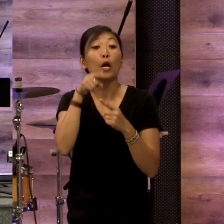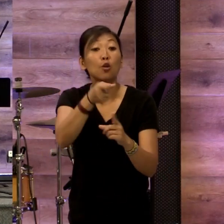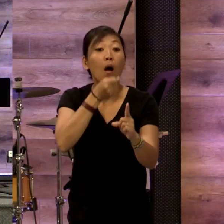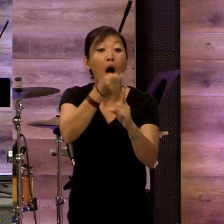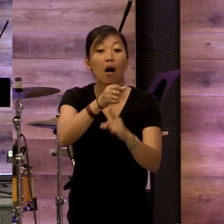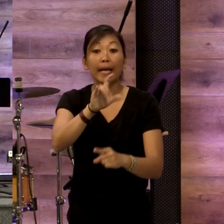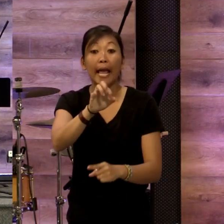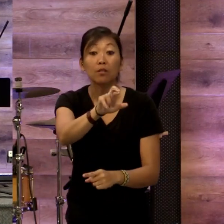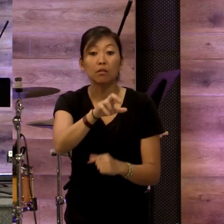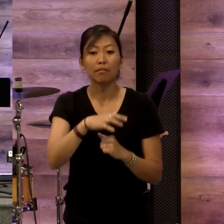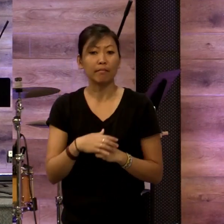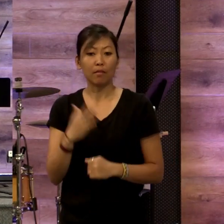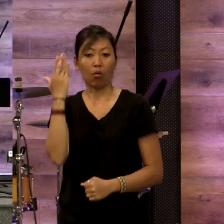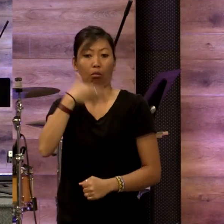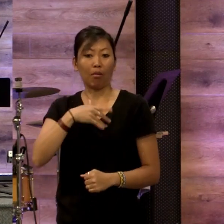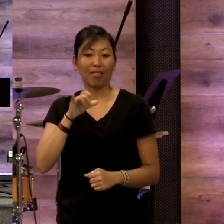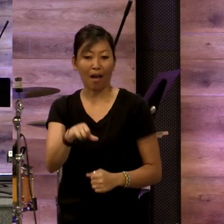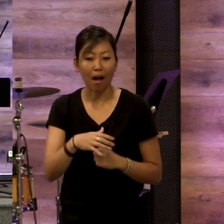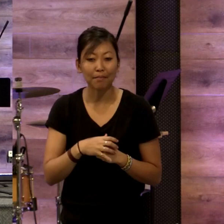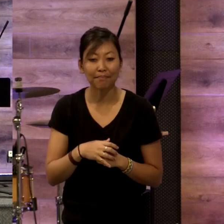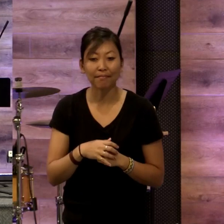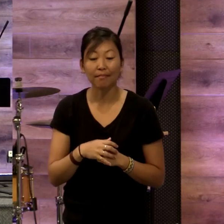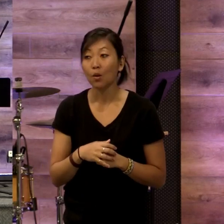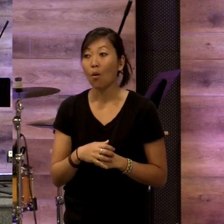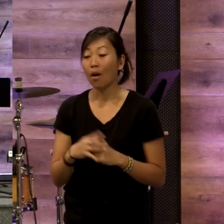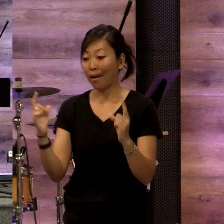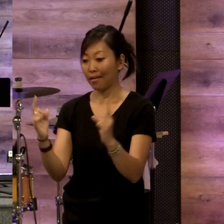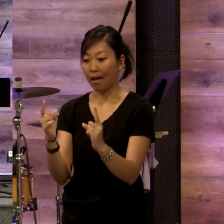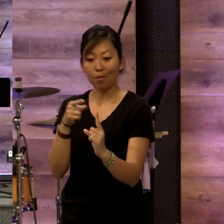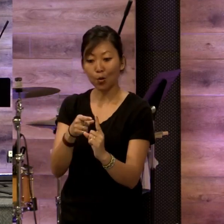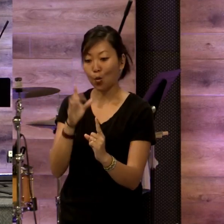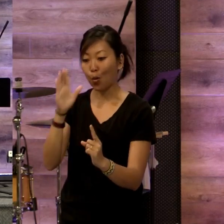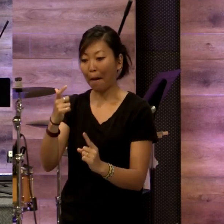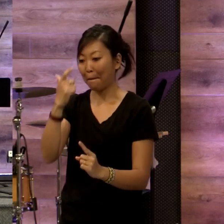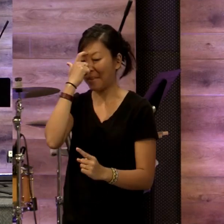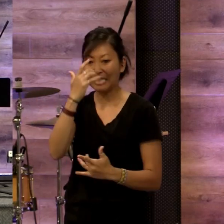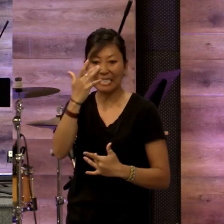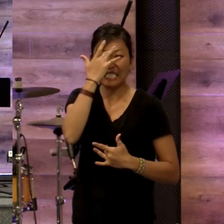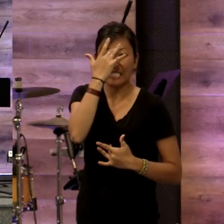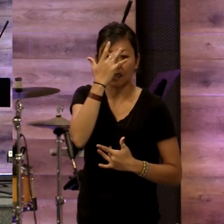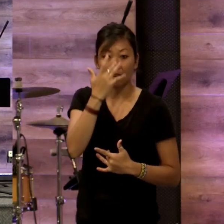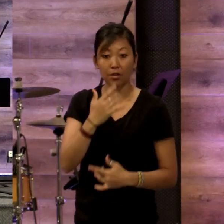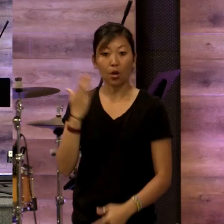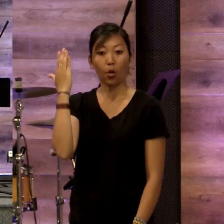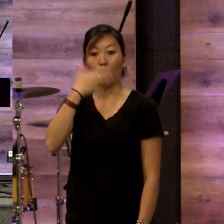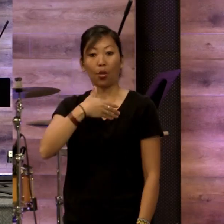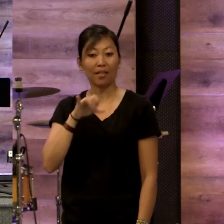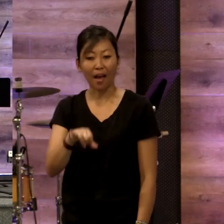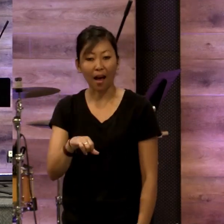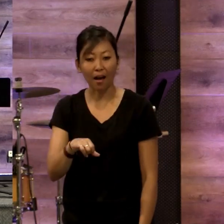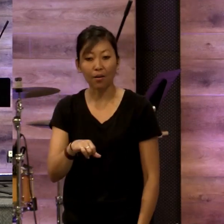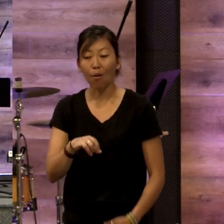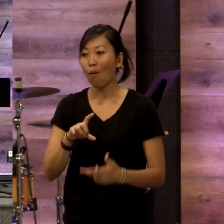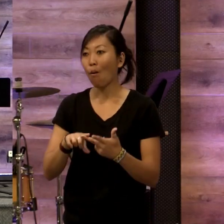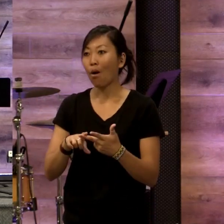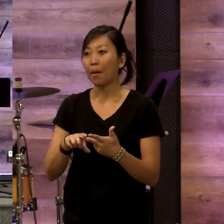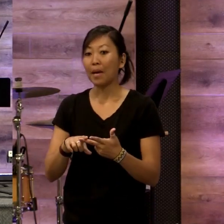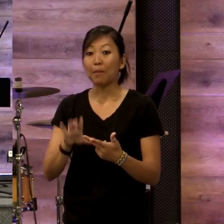They're not thinking about one of them struggling with a mental illness or someone losing a